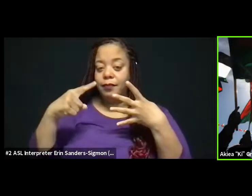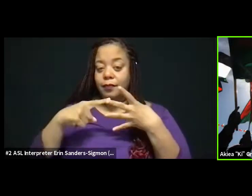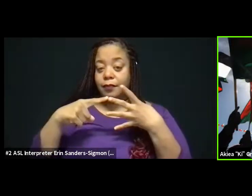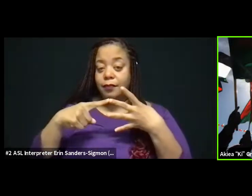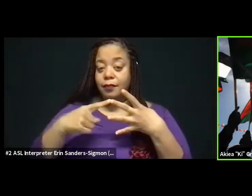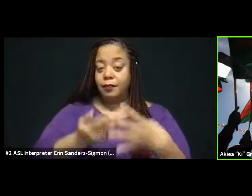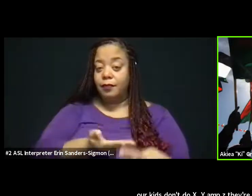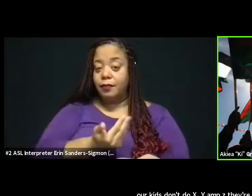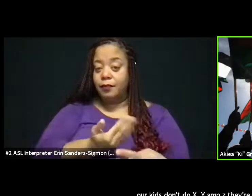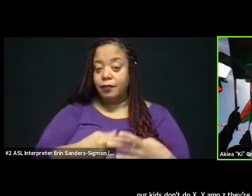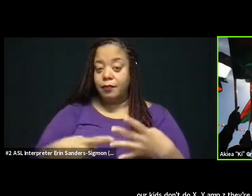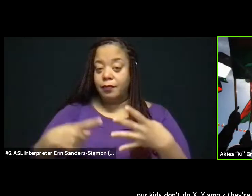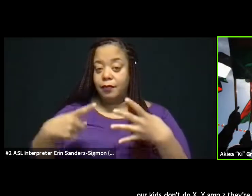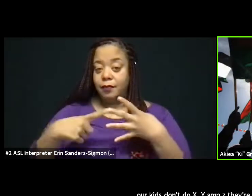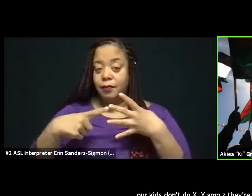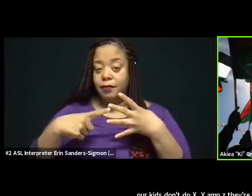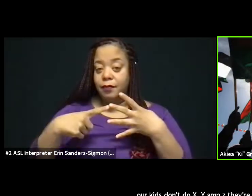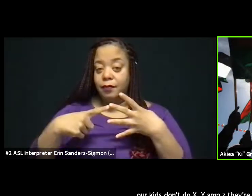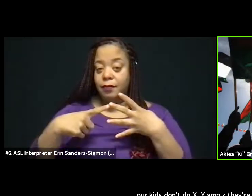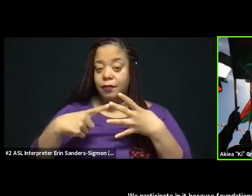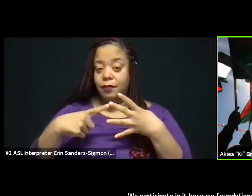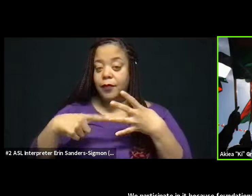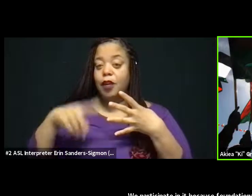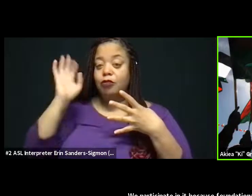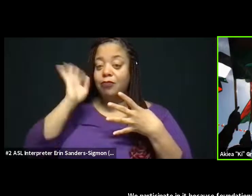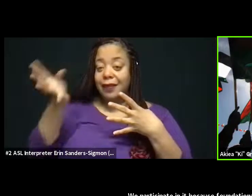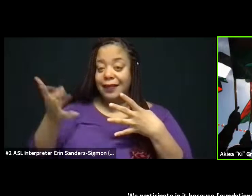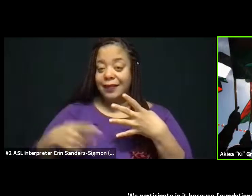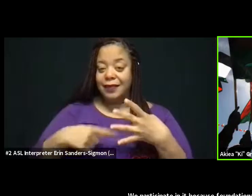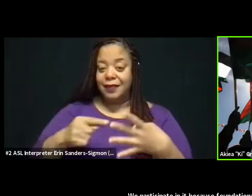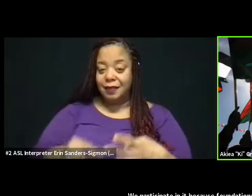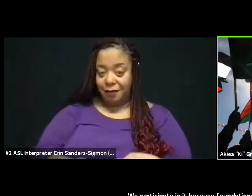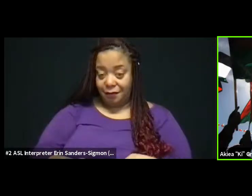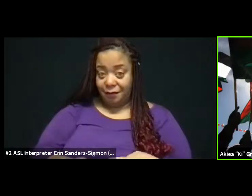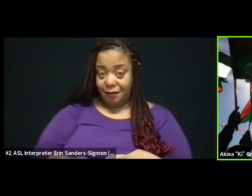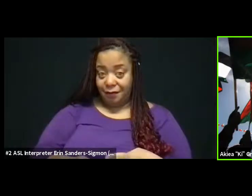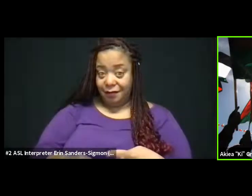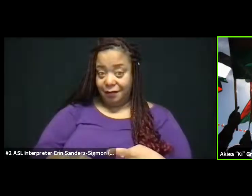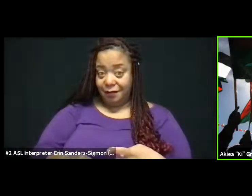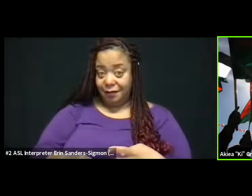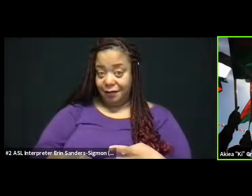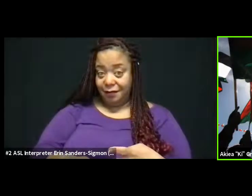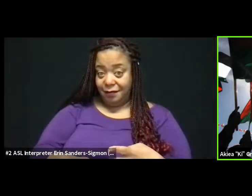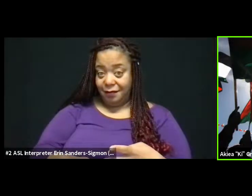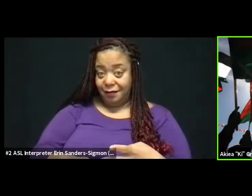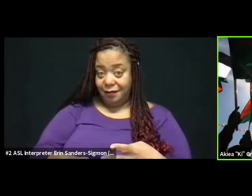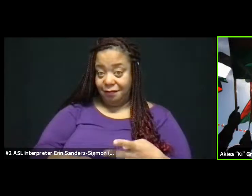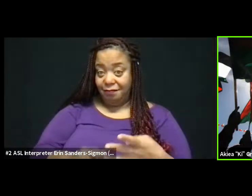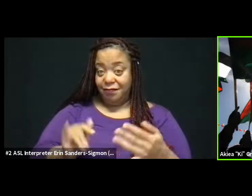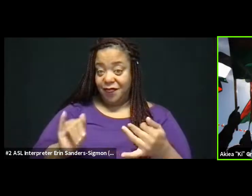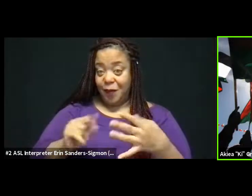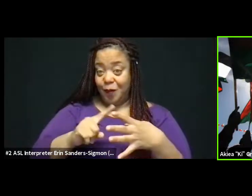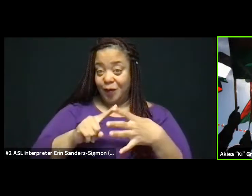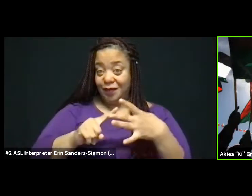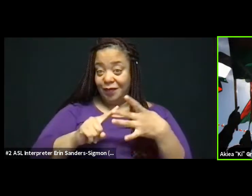resistance, healing, and creation. And so on each of those mixtapes, I have track lists that